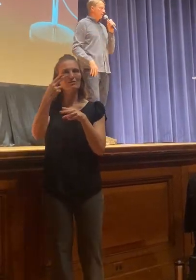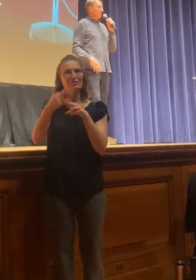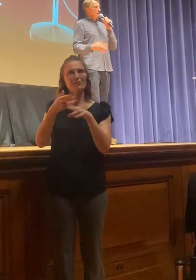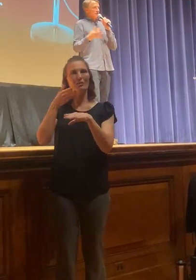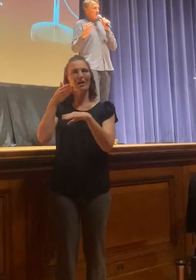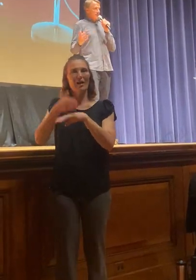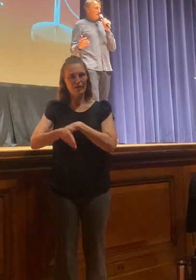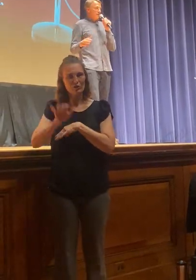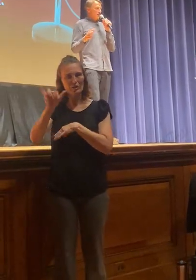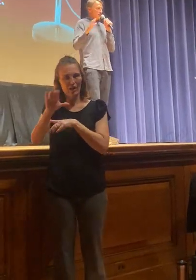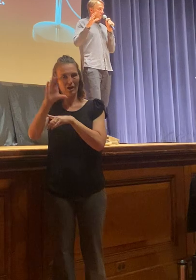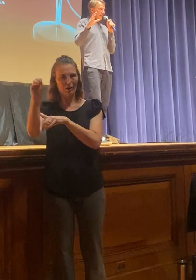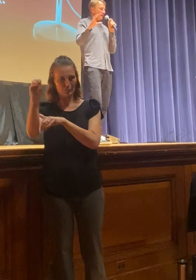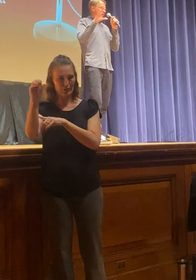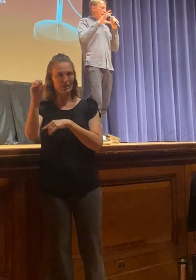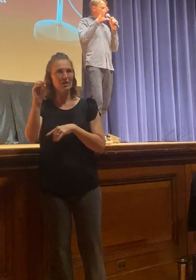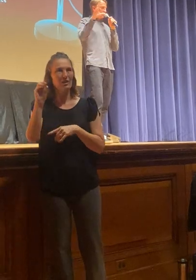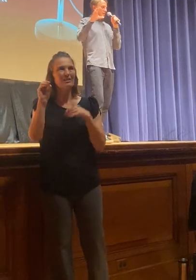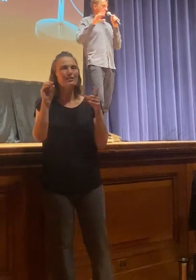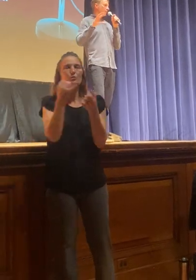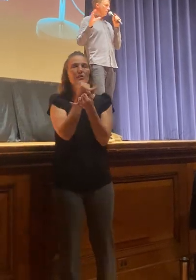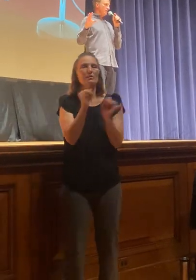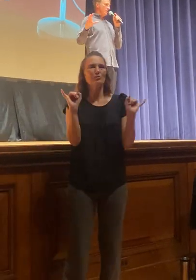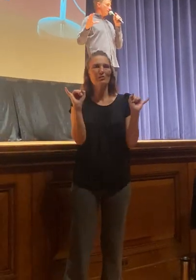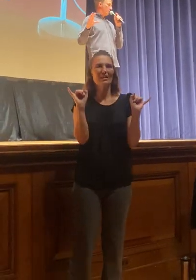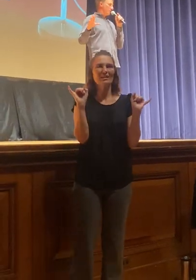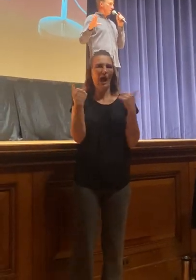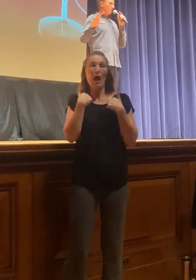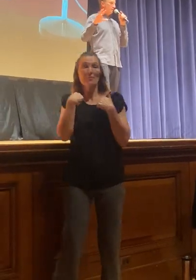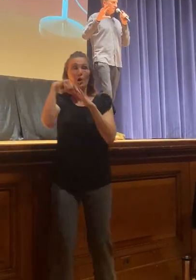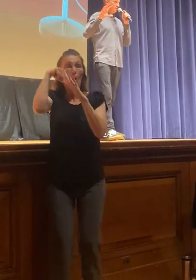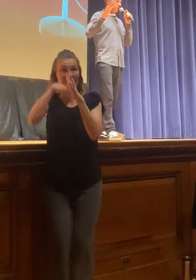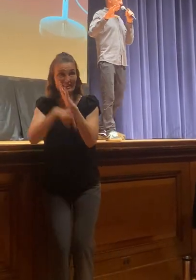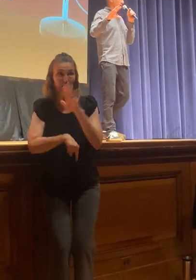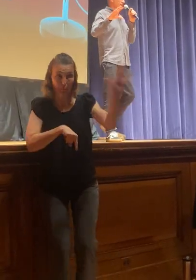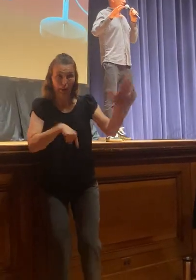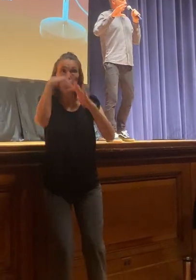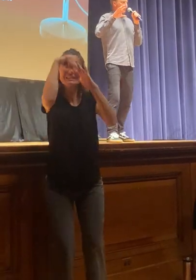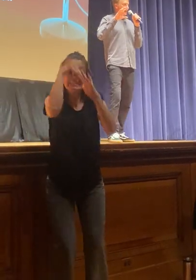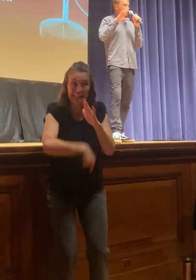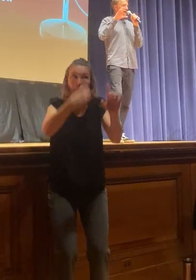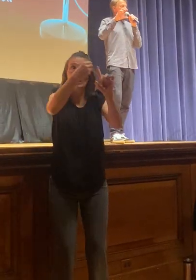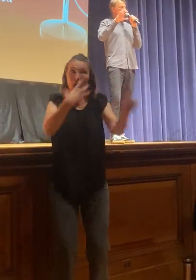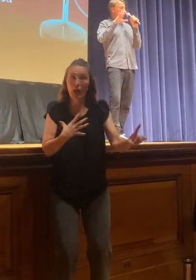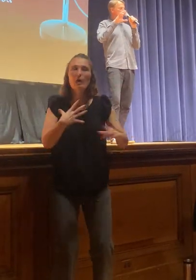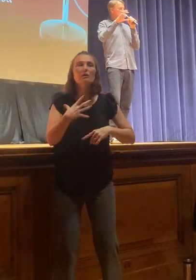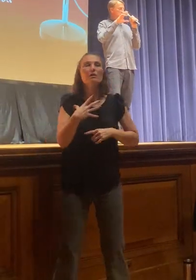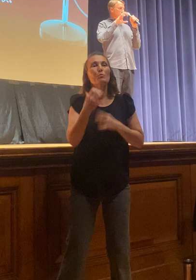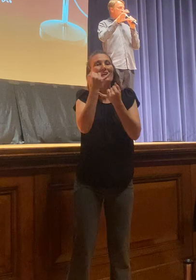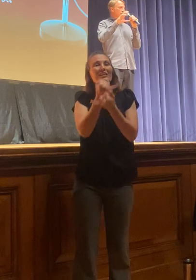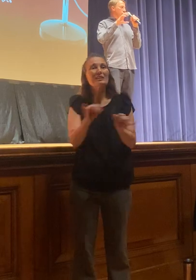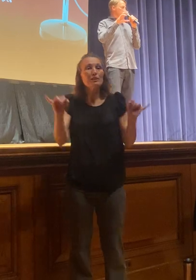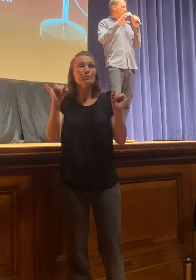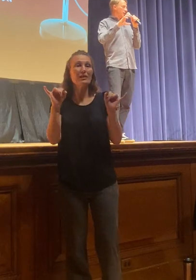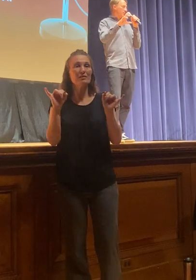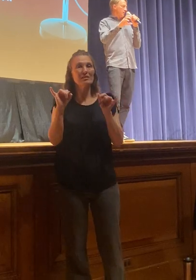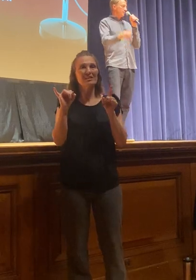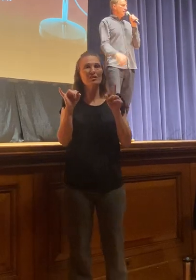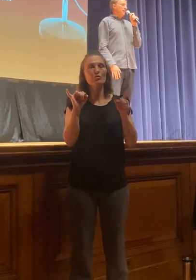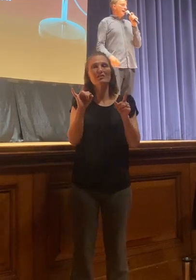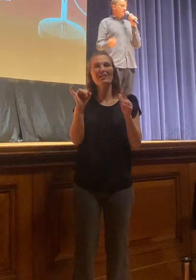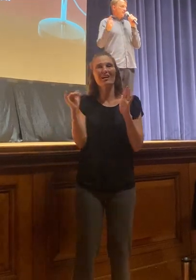company, someone, independent and tractor trucks, I'm going deep into the wheedle here, independent and tractor trucks were rival truck